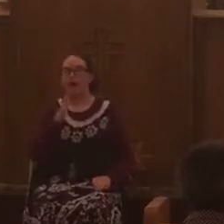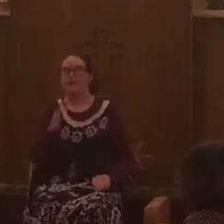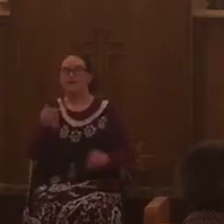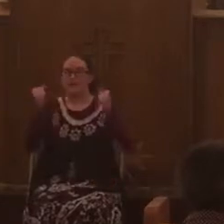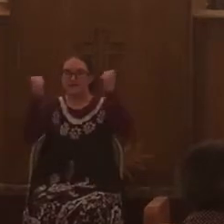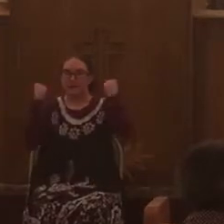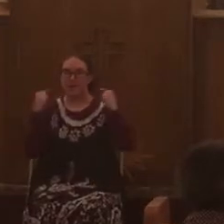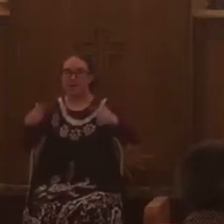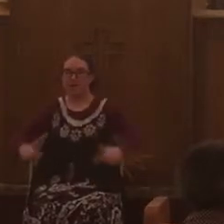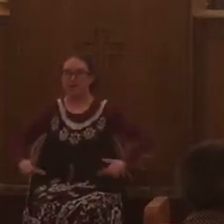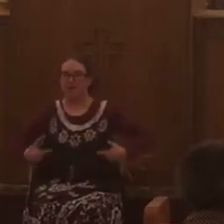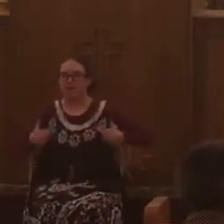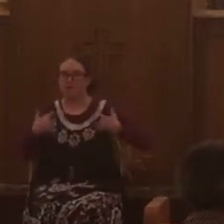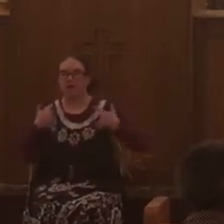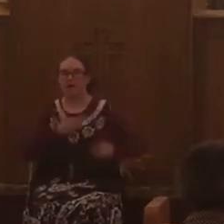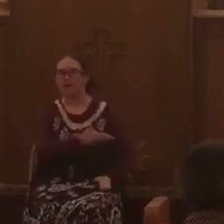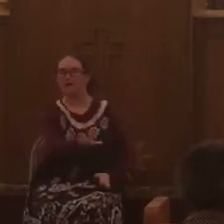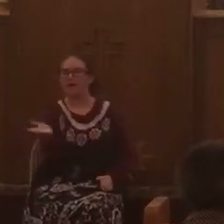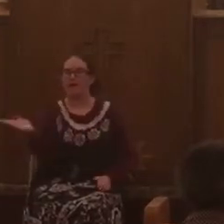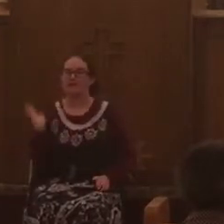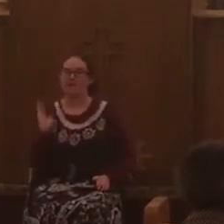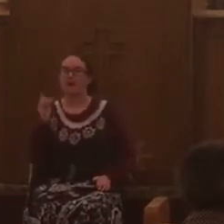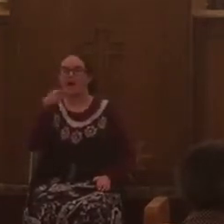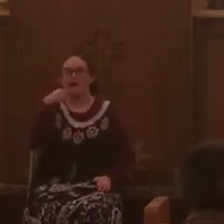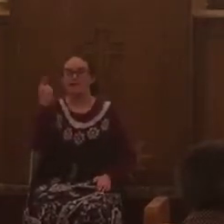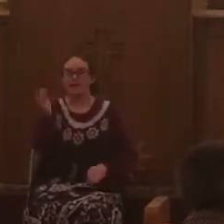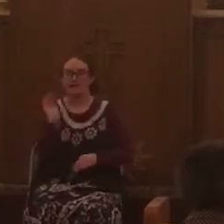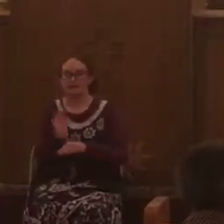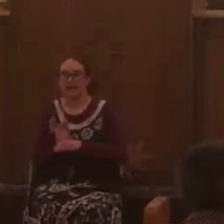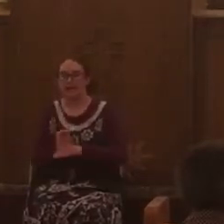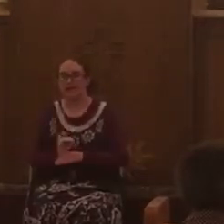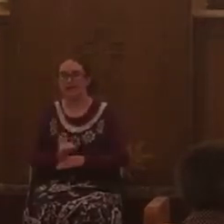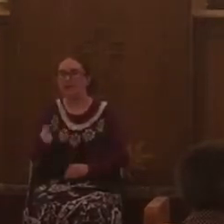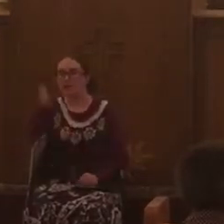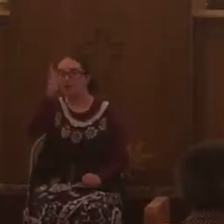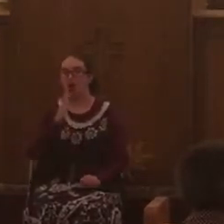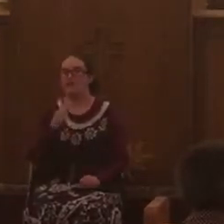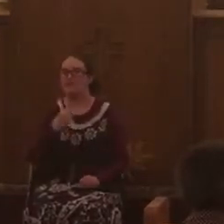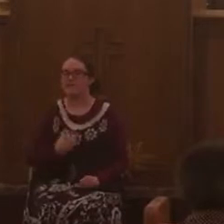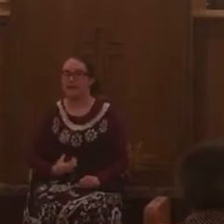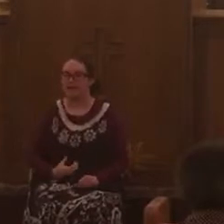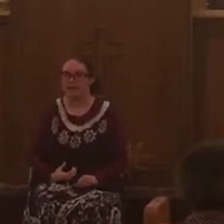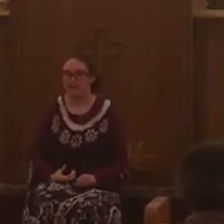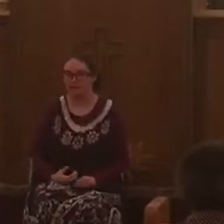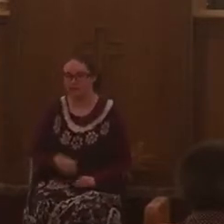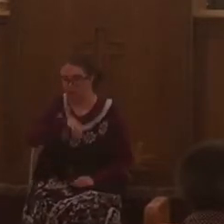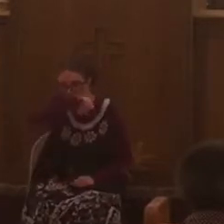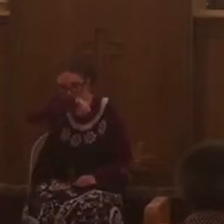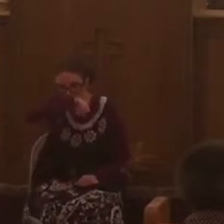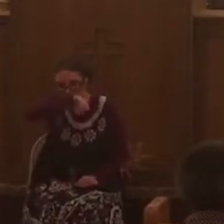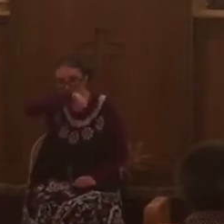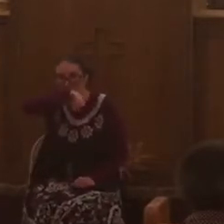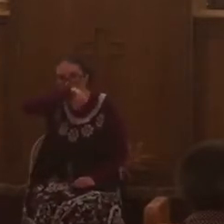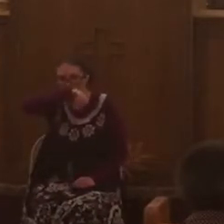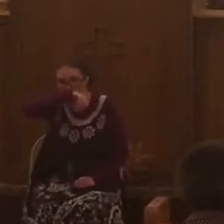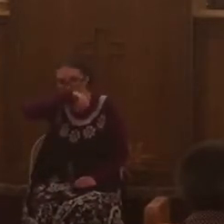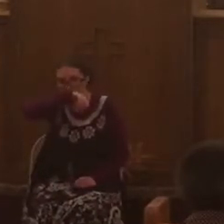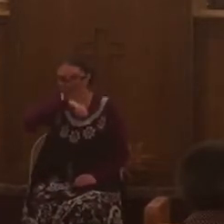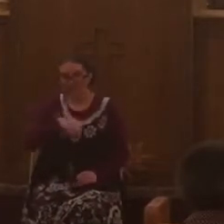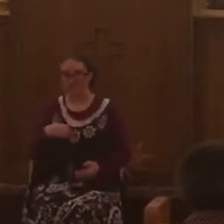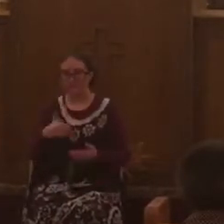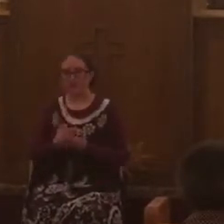want somebody to understand that you have that power. Oh, we don't have it in earthen, oh, it's in earthen vessels, but it's not